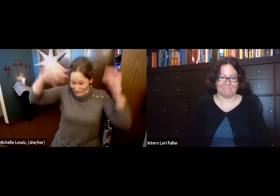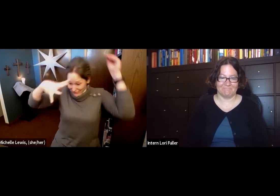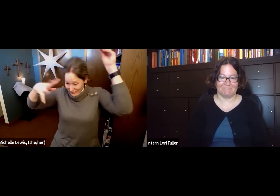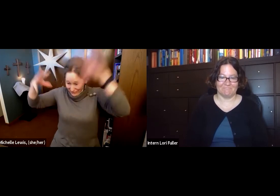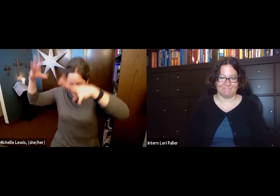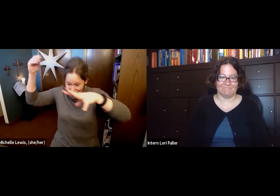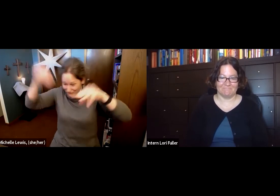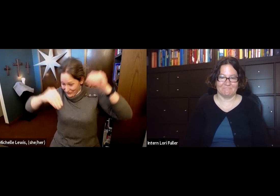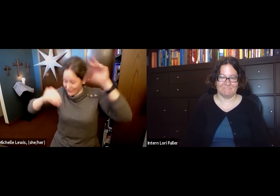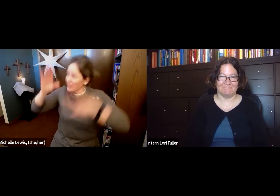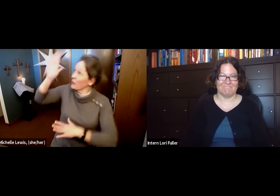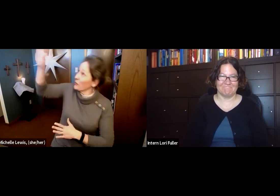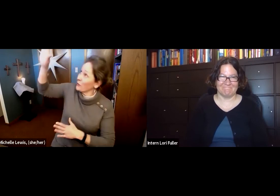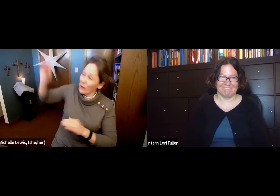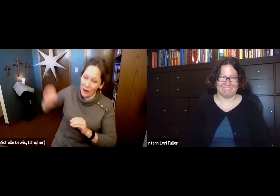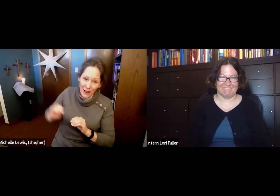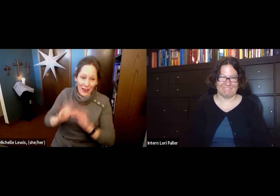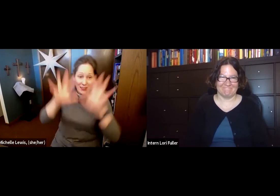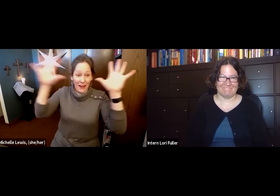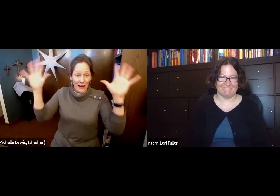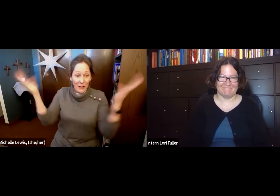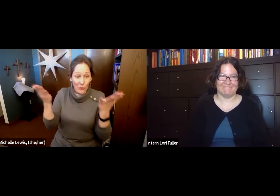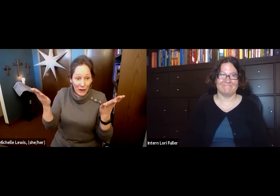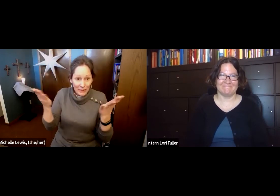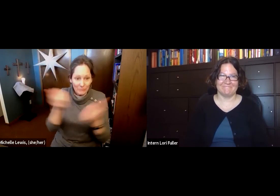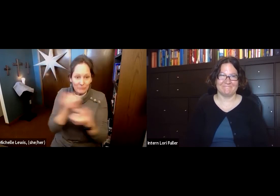Our light and salvation.